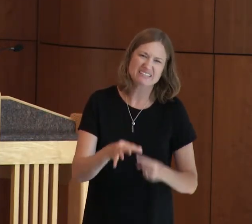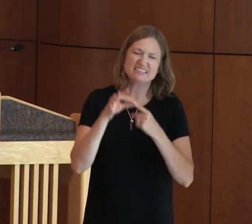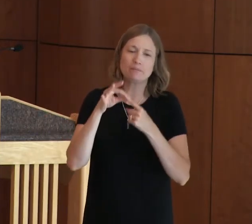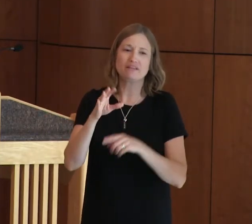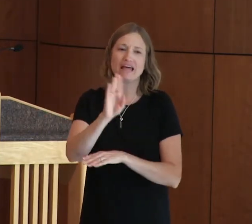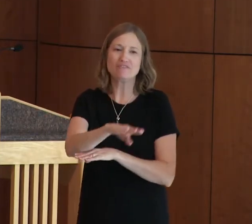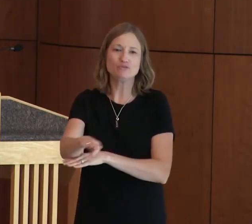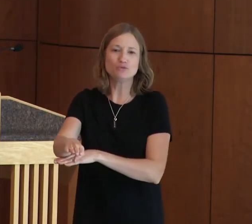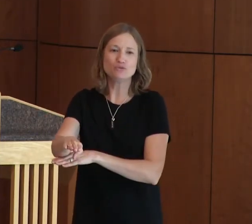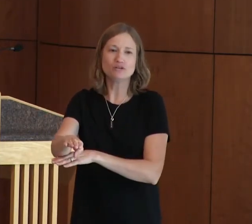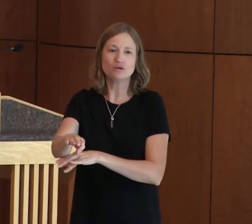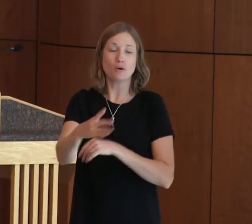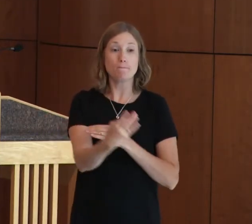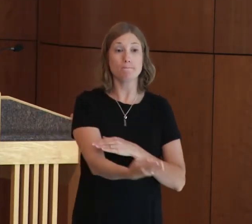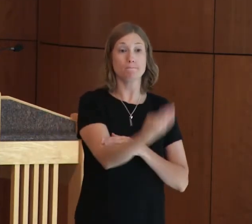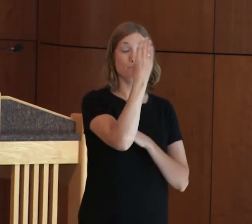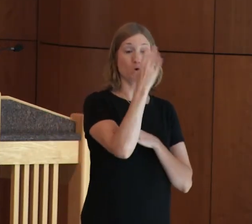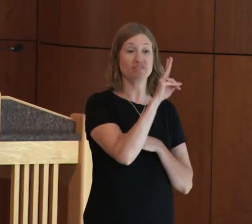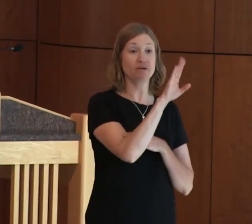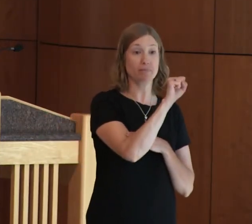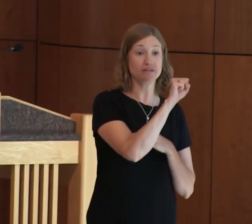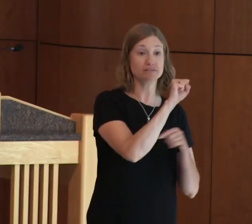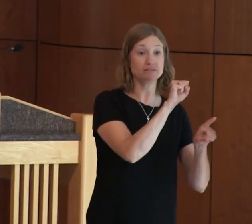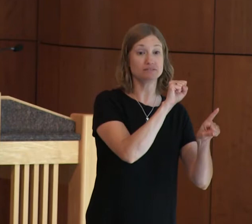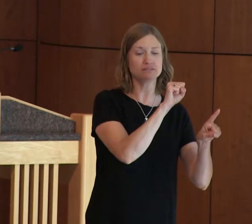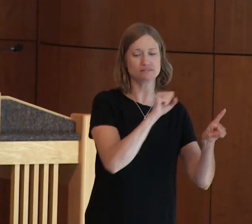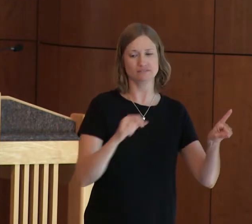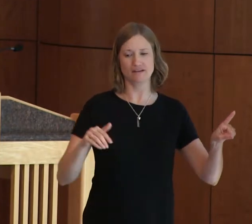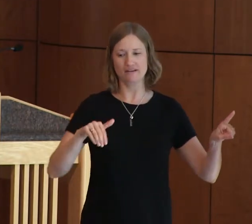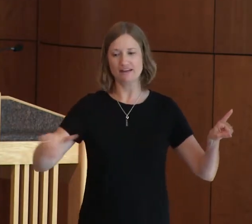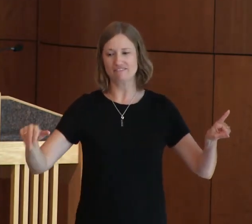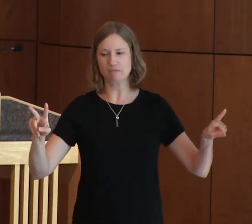you know, we had a little bit of break for the volunteers to nap. Then we keep it a quiet place.